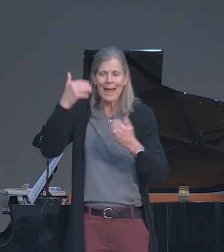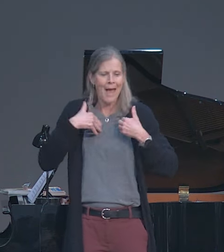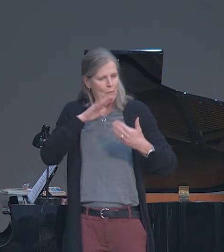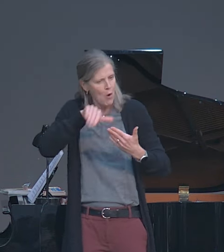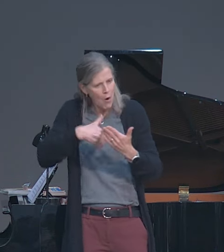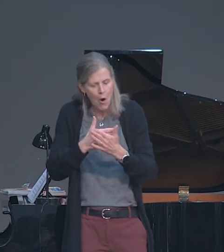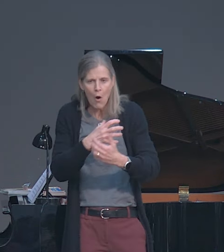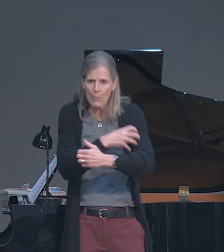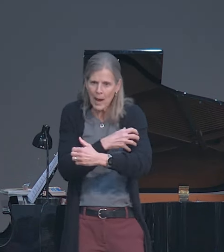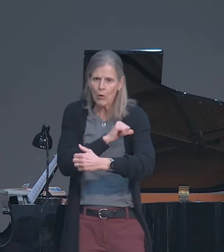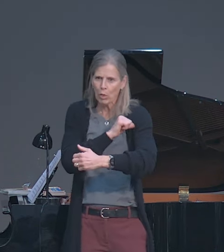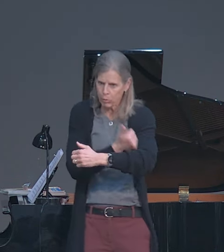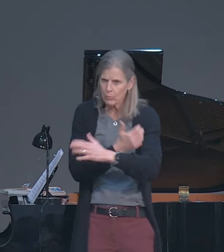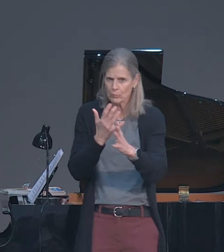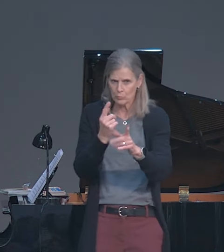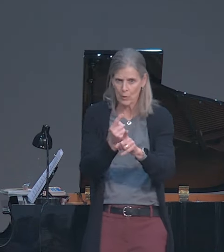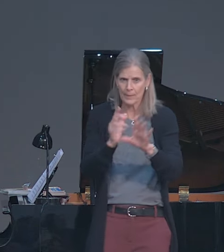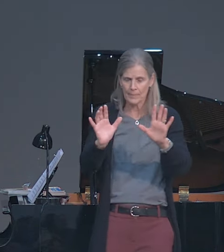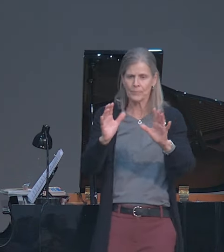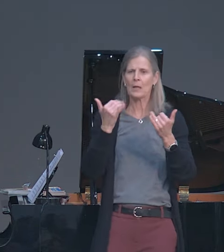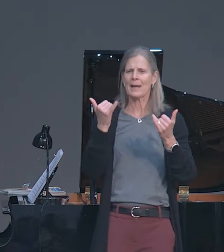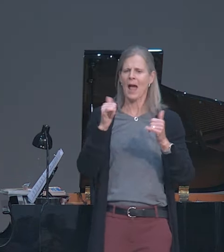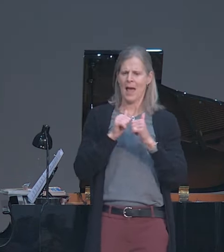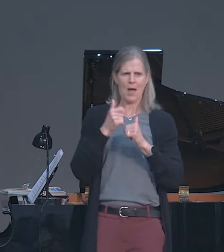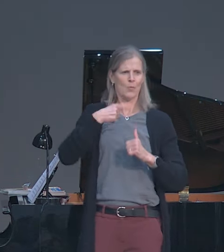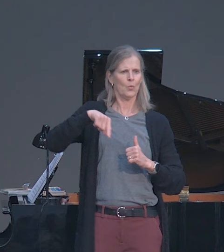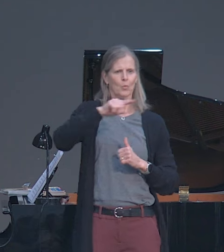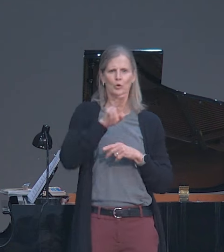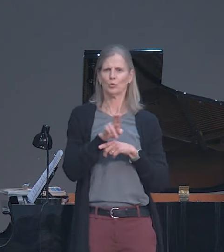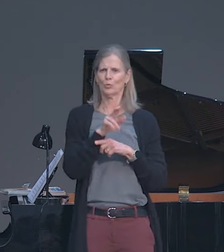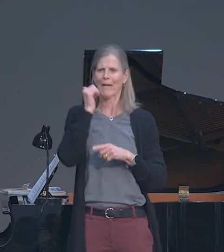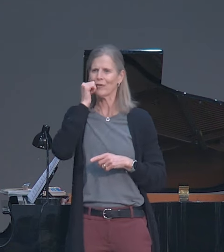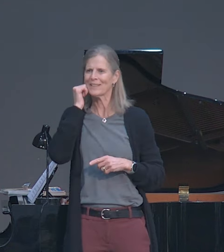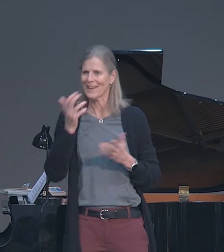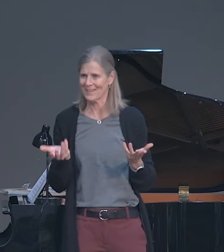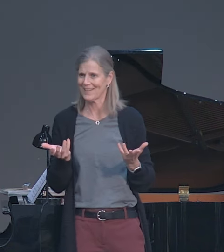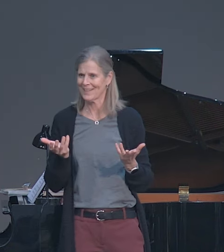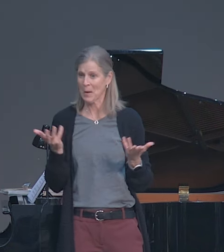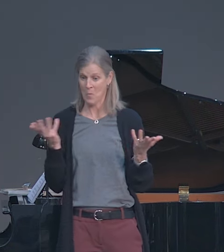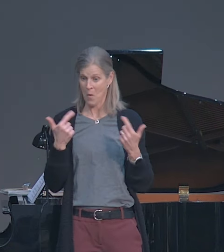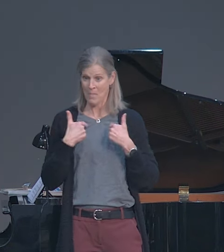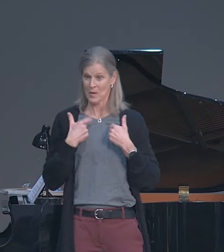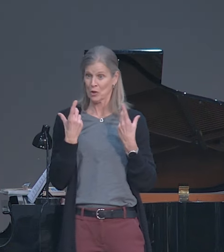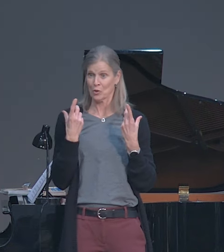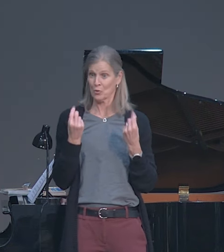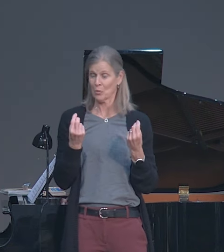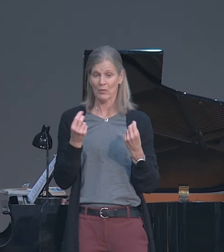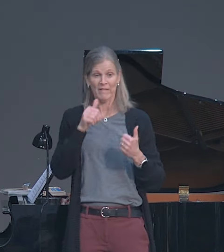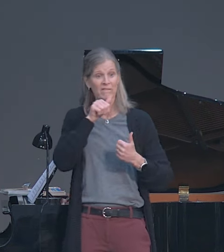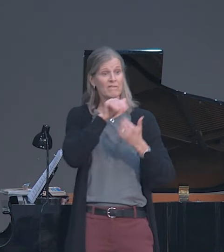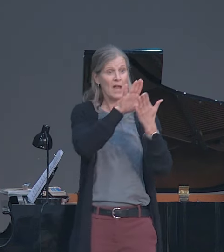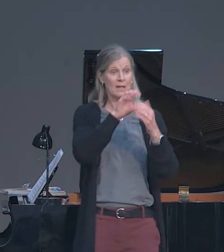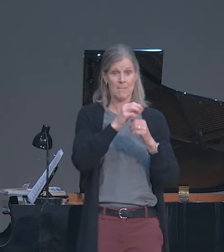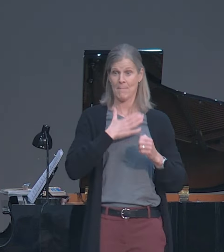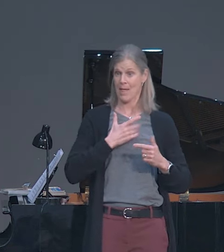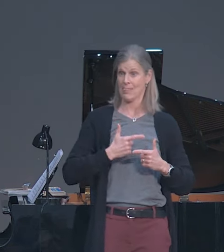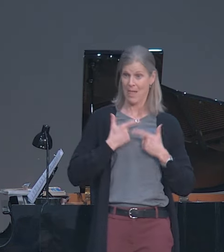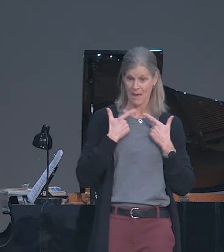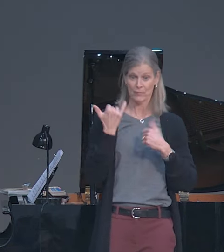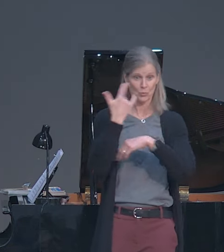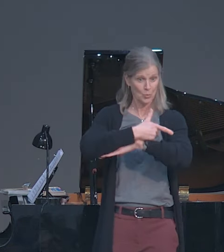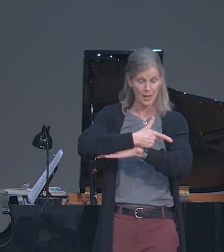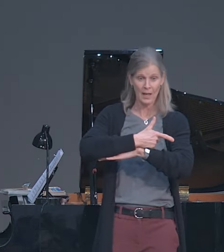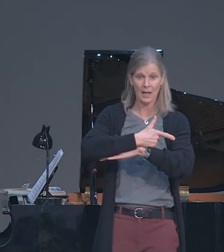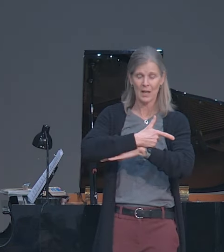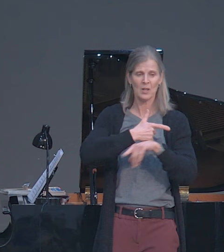and all authority. So here's practically for you to think about. What could you possibly be facing in your life today that